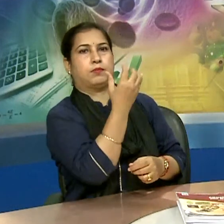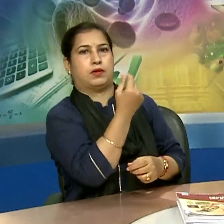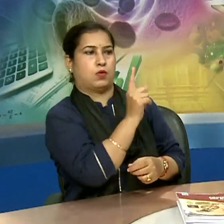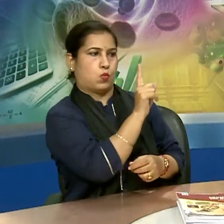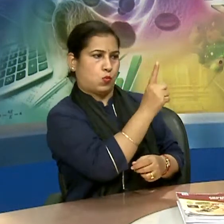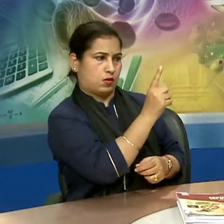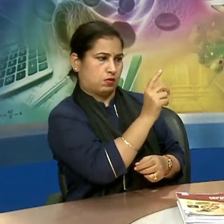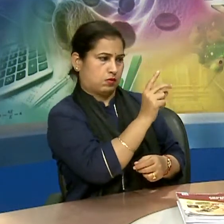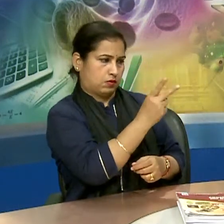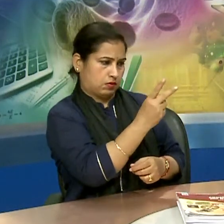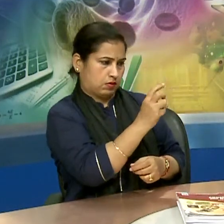there is serial number.